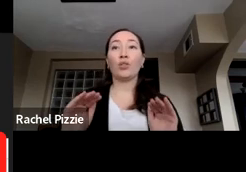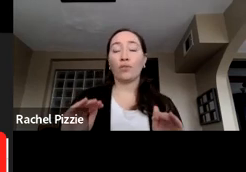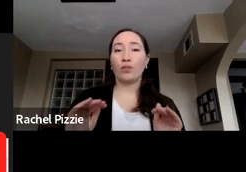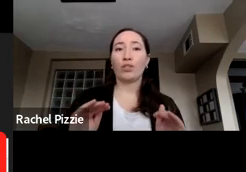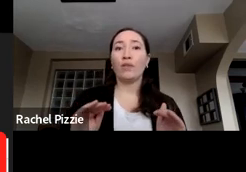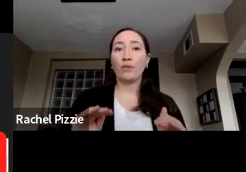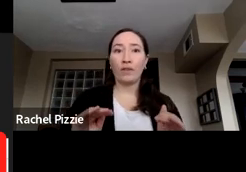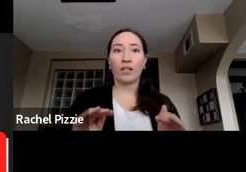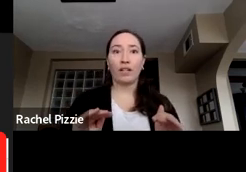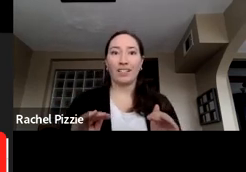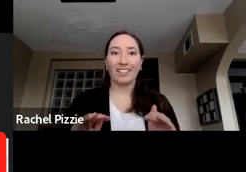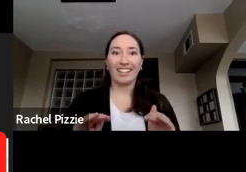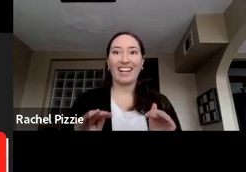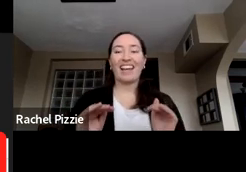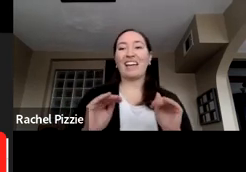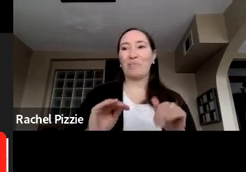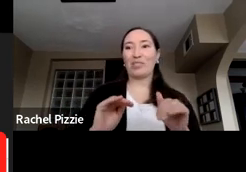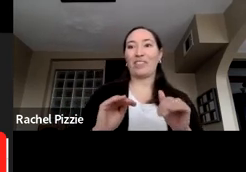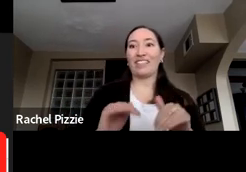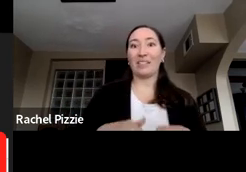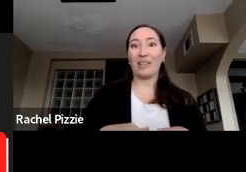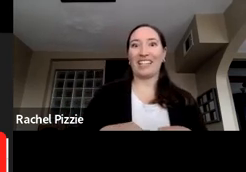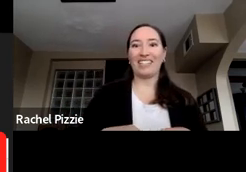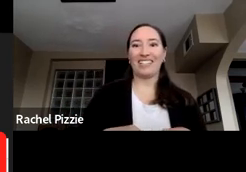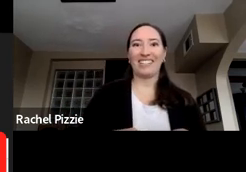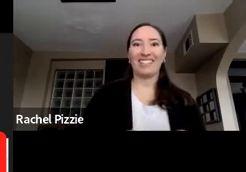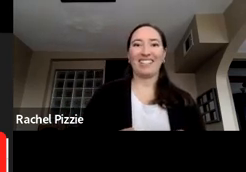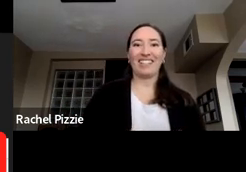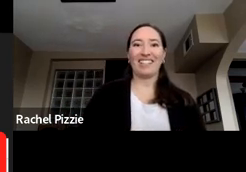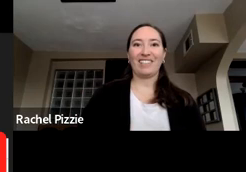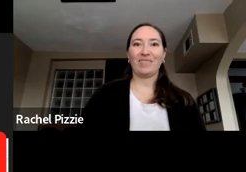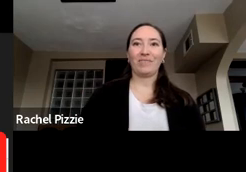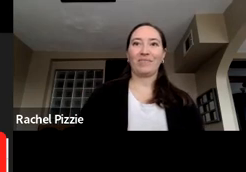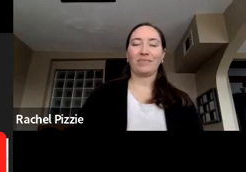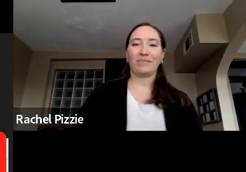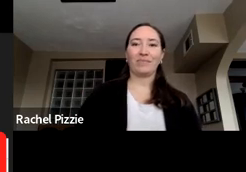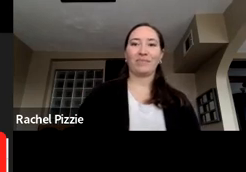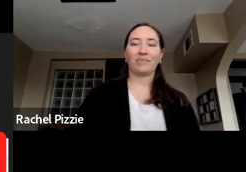Do your future self a favor and make sure these things make sense.